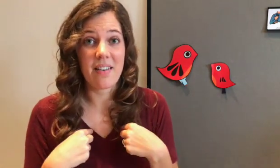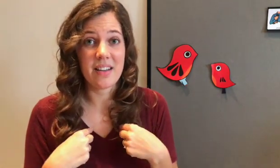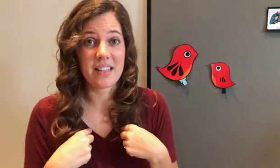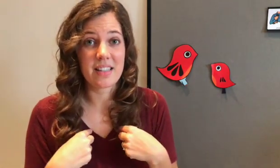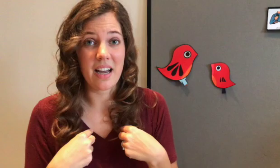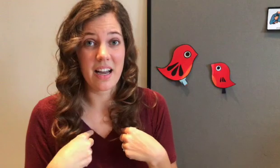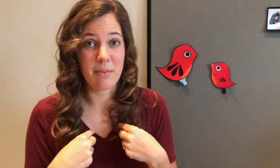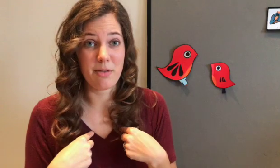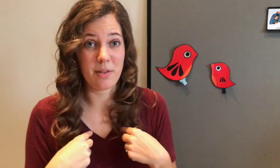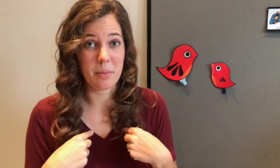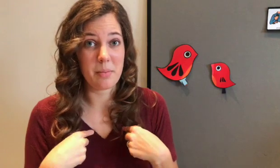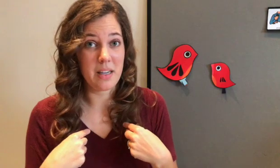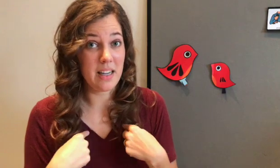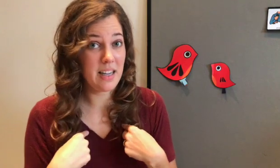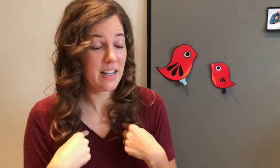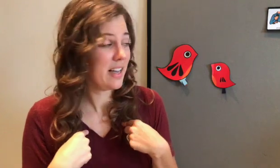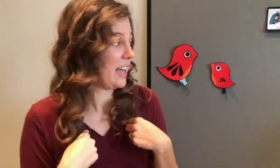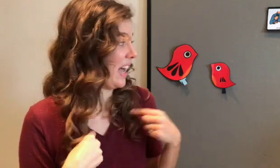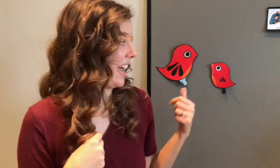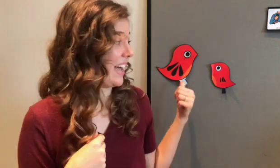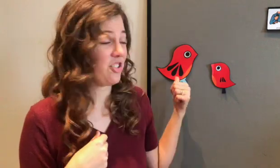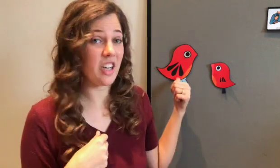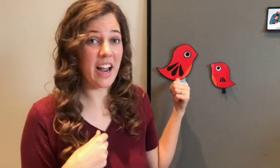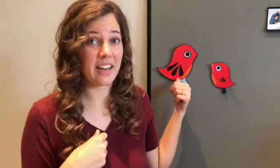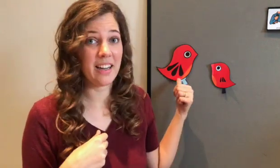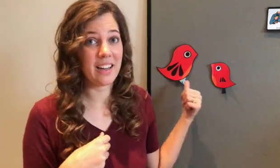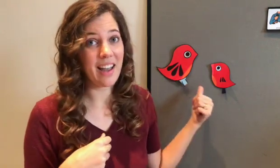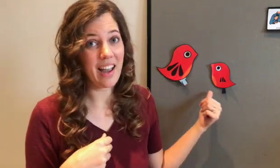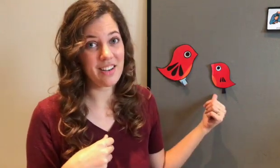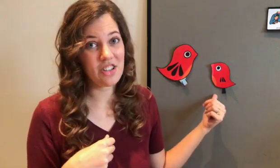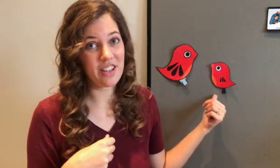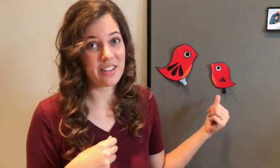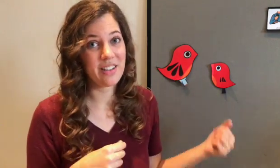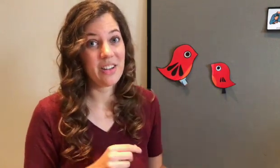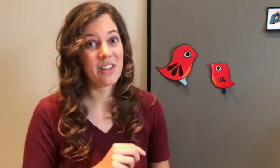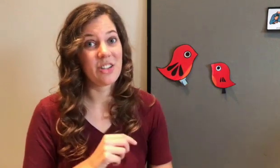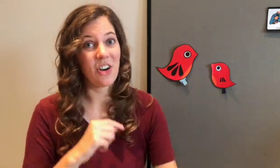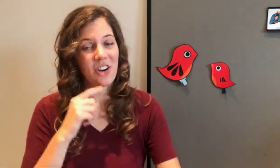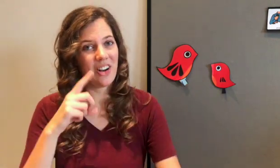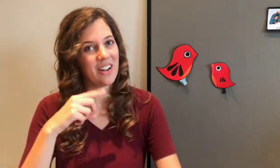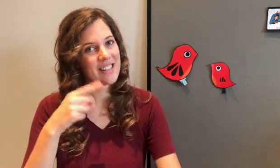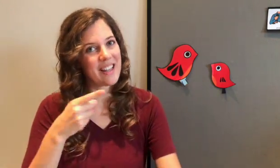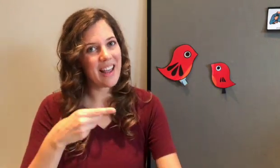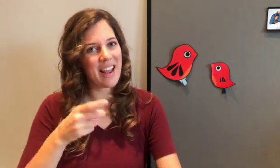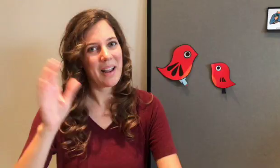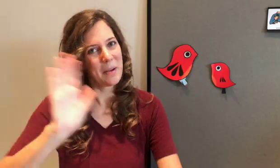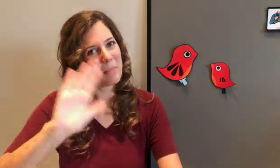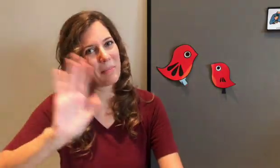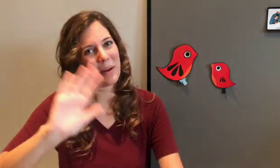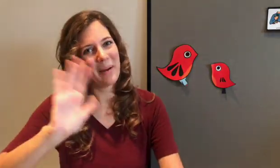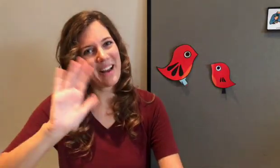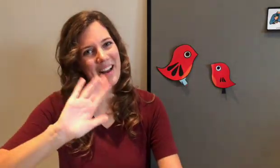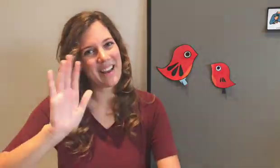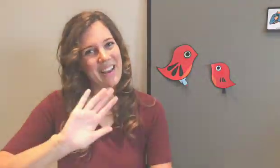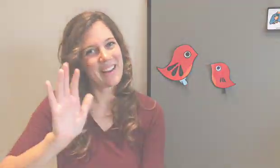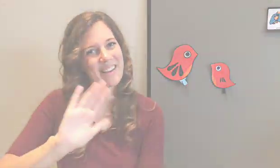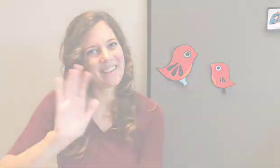it's time for me and Jack and Jill to all say bye-bye.